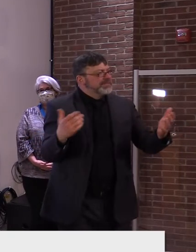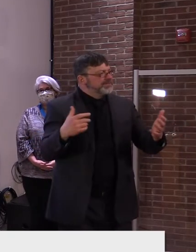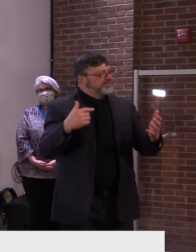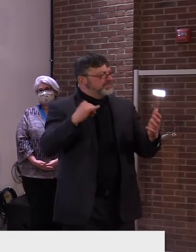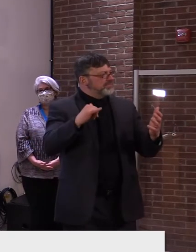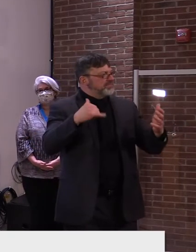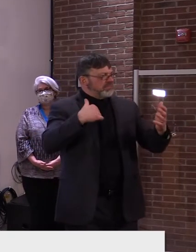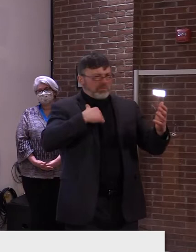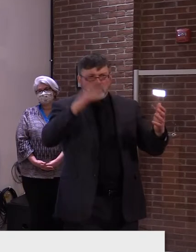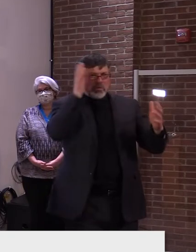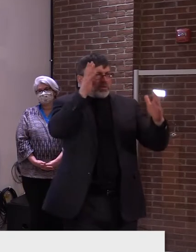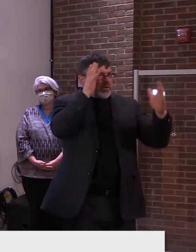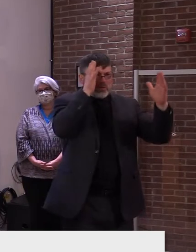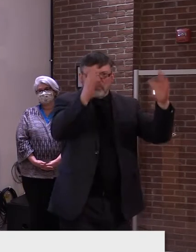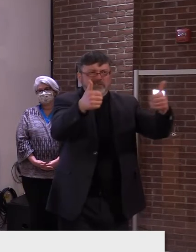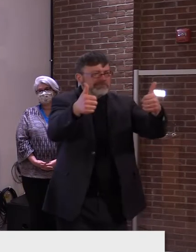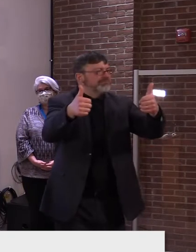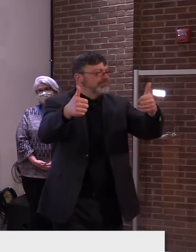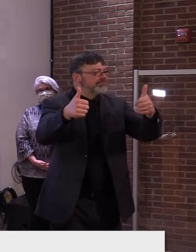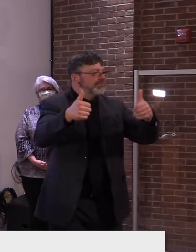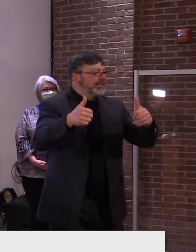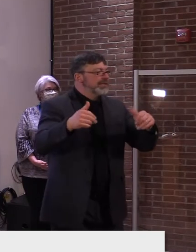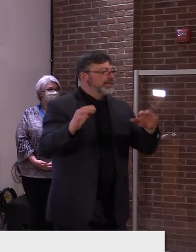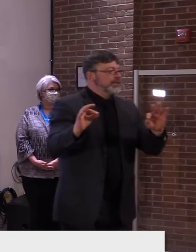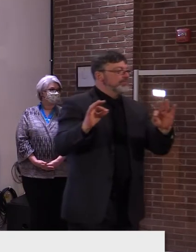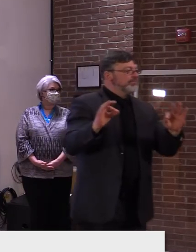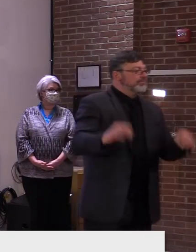Eric, the Times Argus.